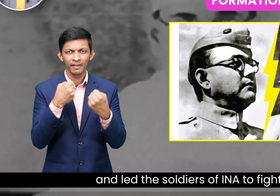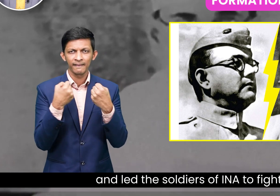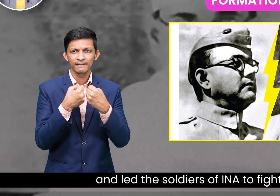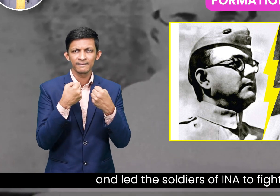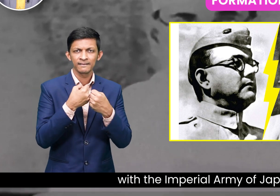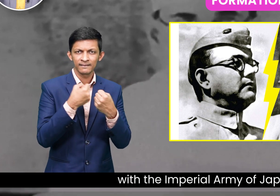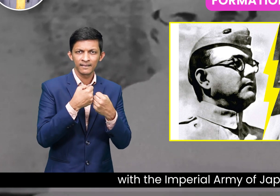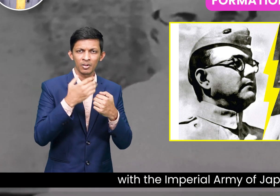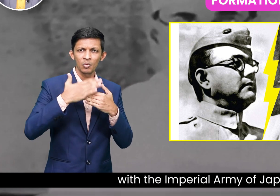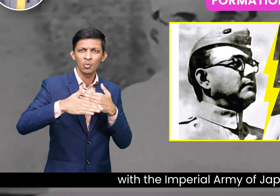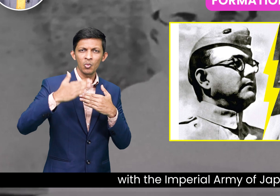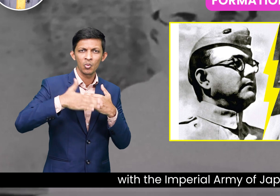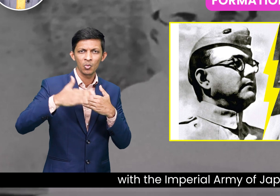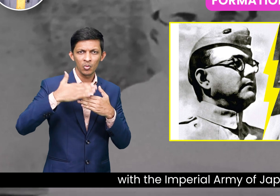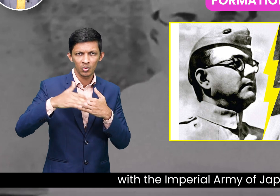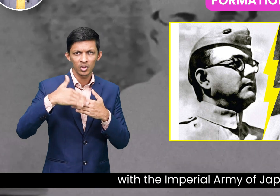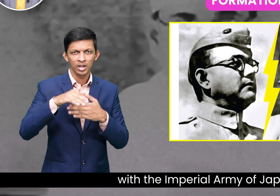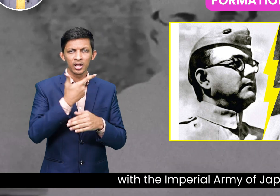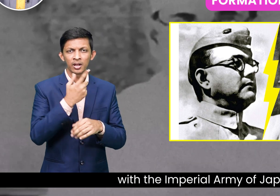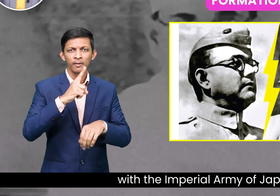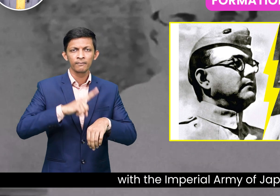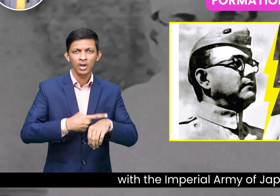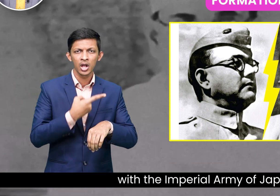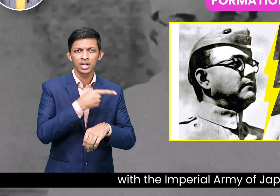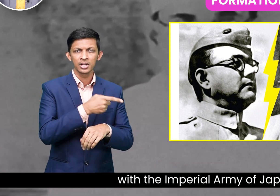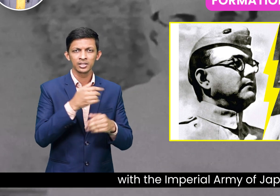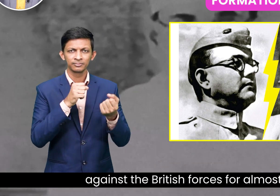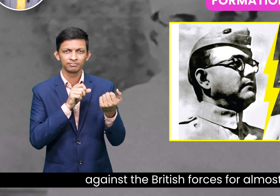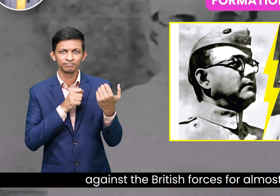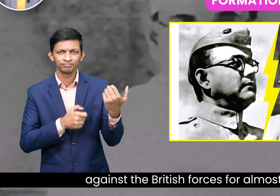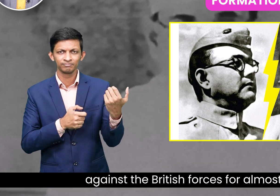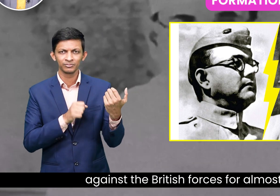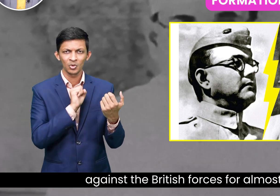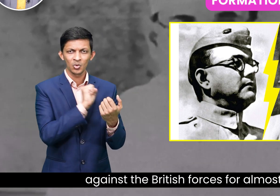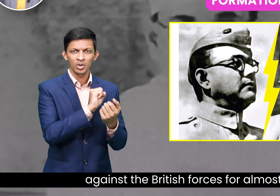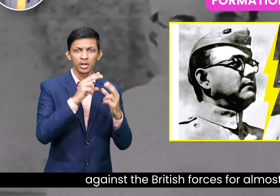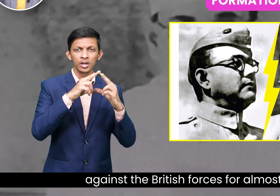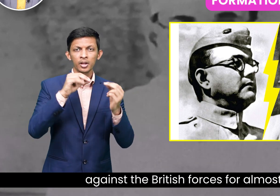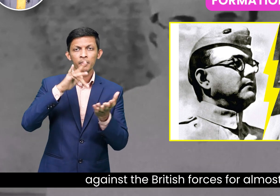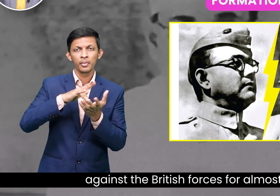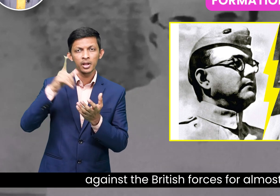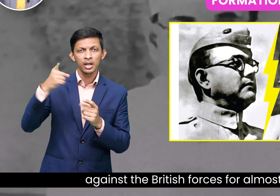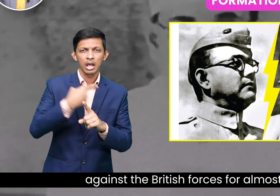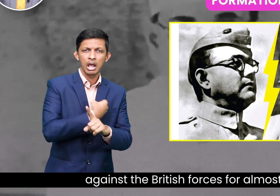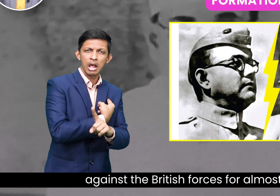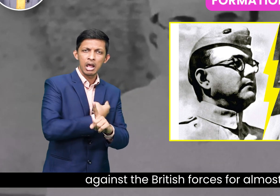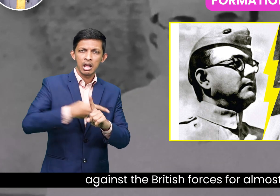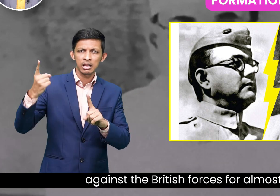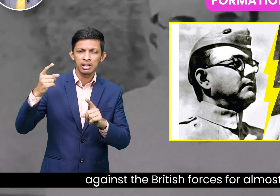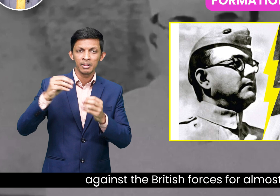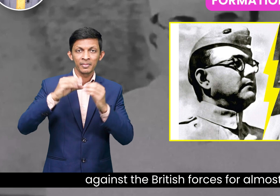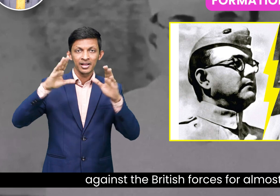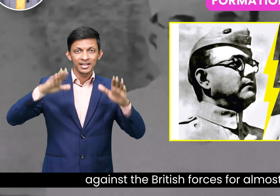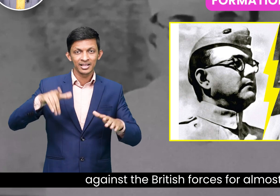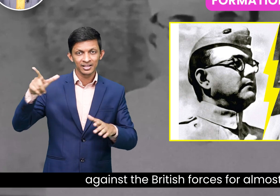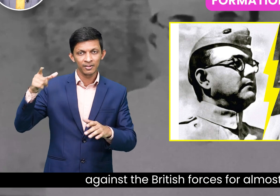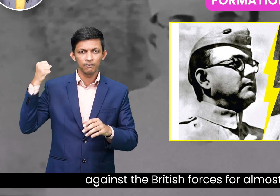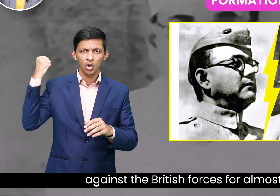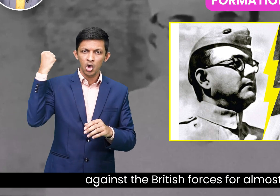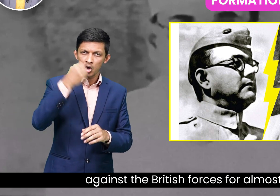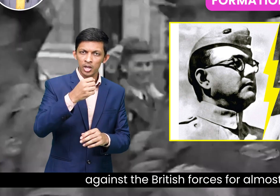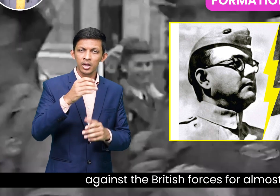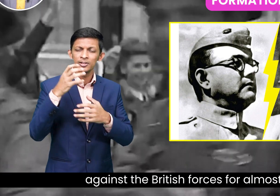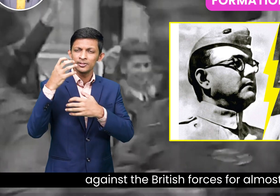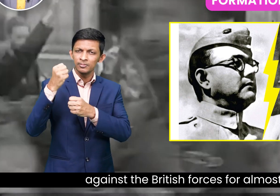fight along with the Imperial Army of Japan against the British forces for almost 3